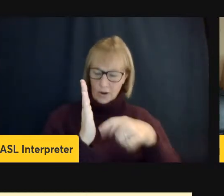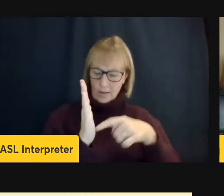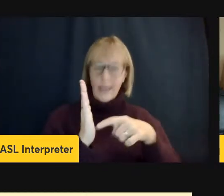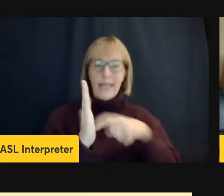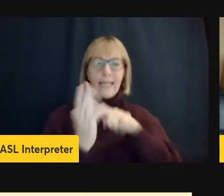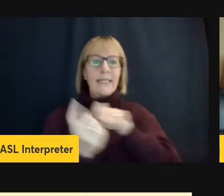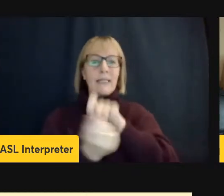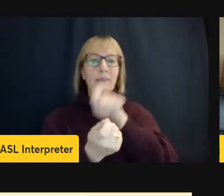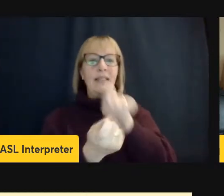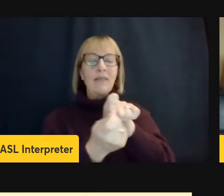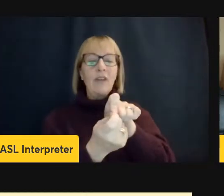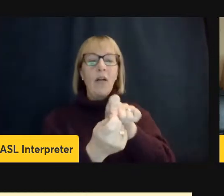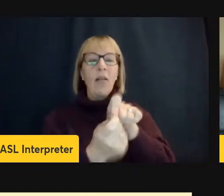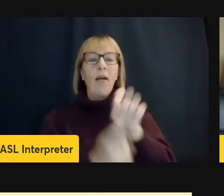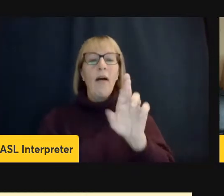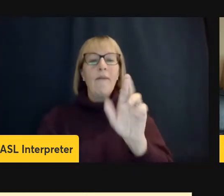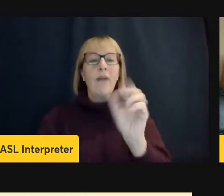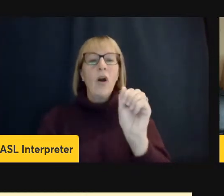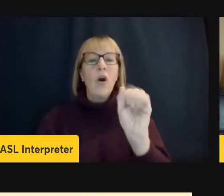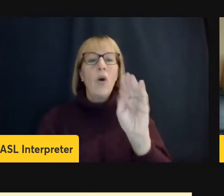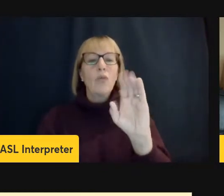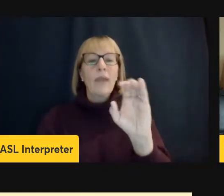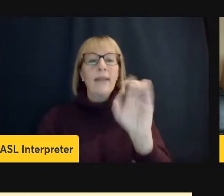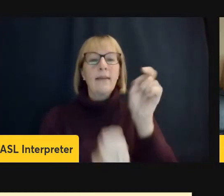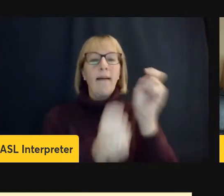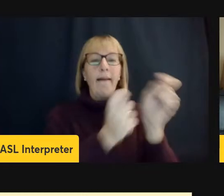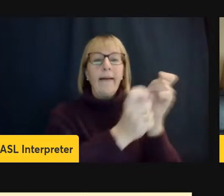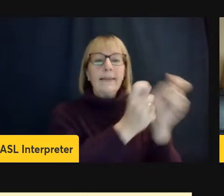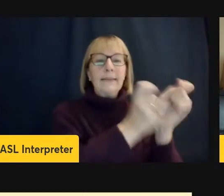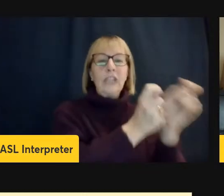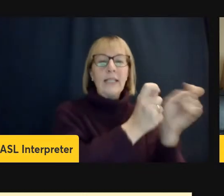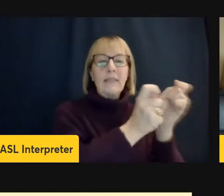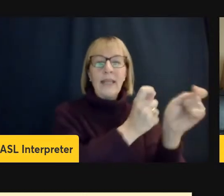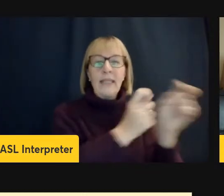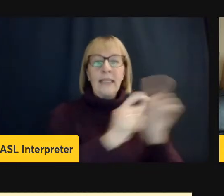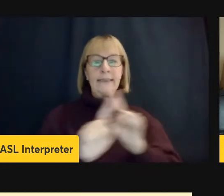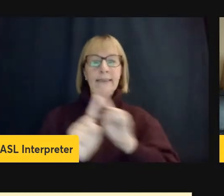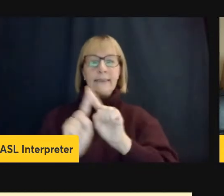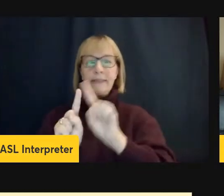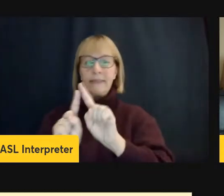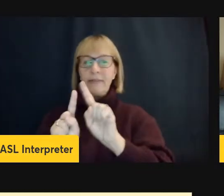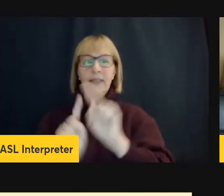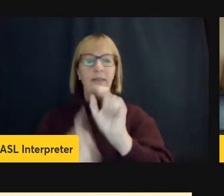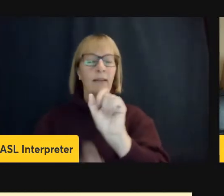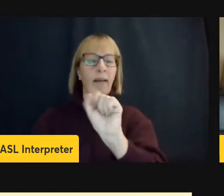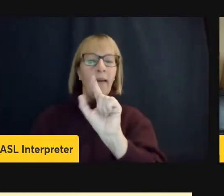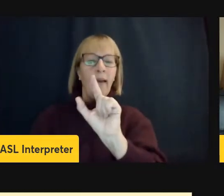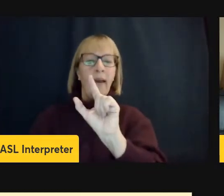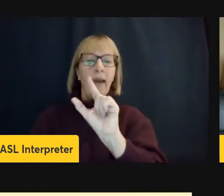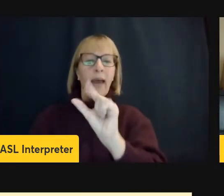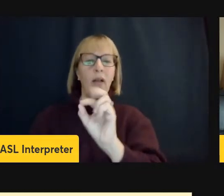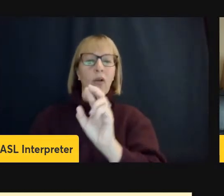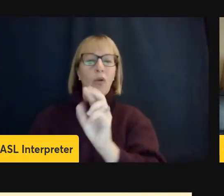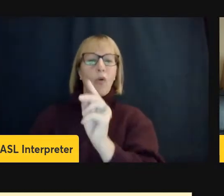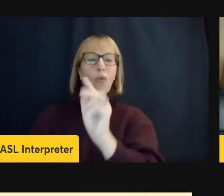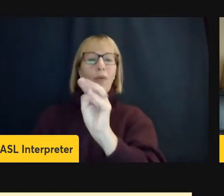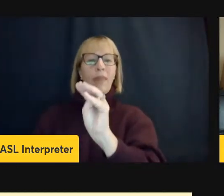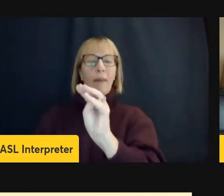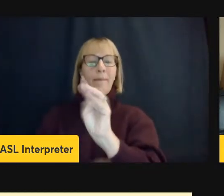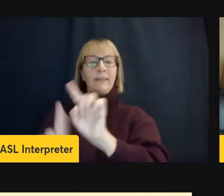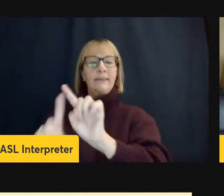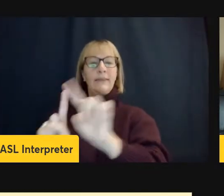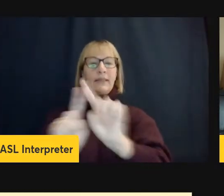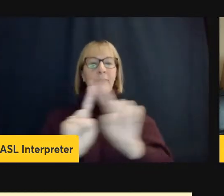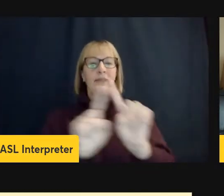race adjustment of a whole slew of algorithms. With this,